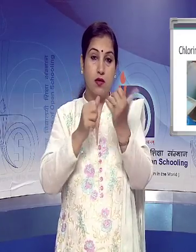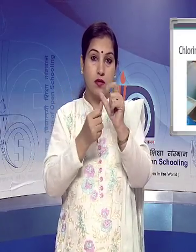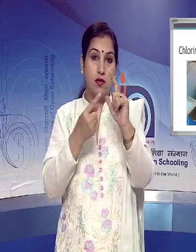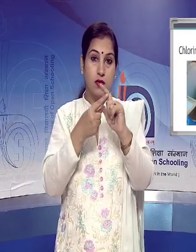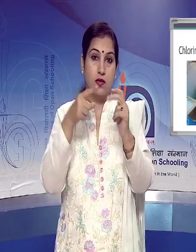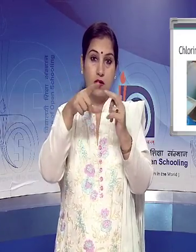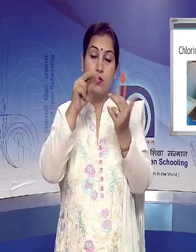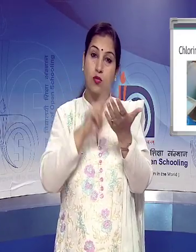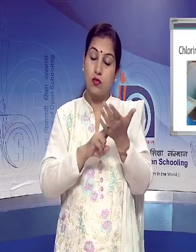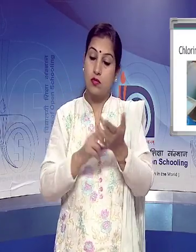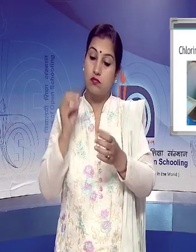clean.